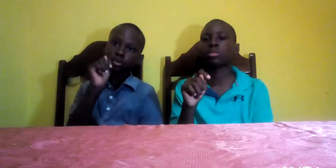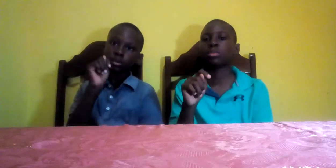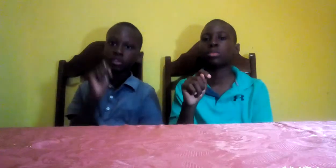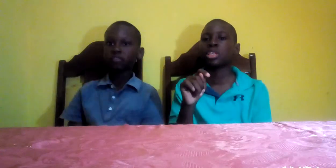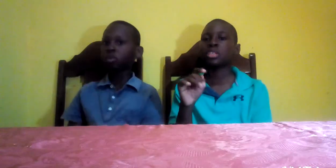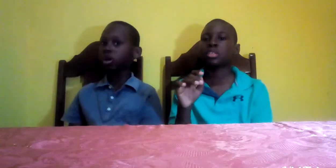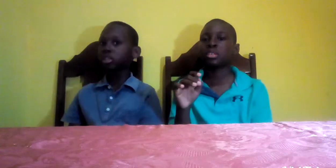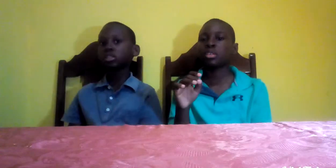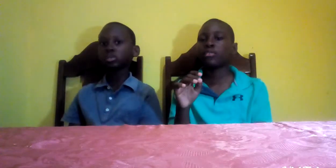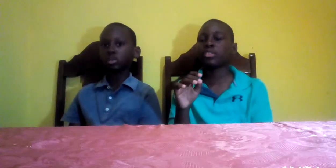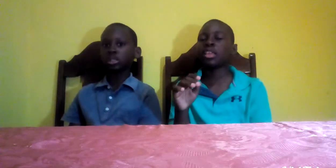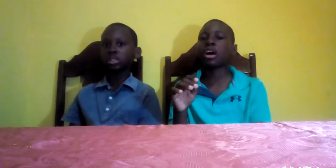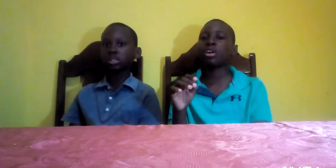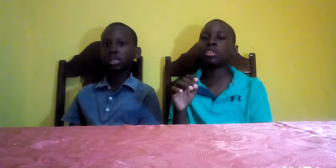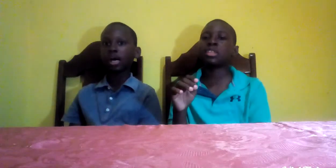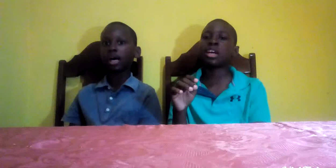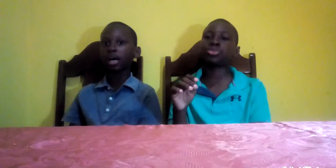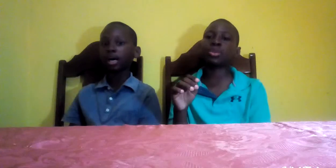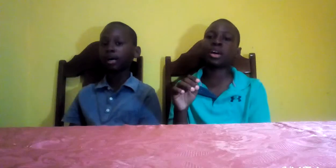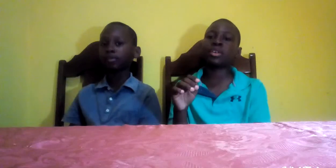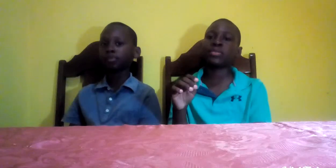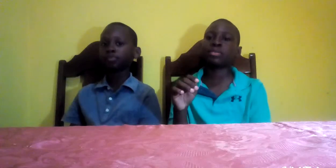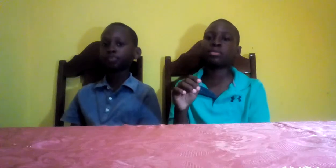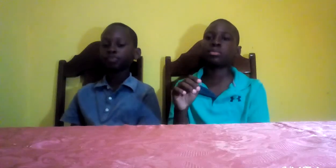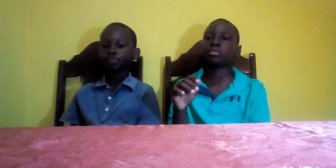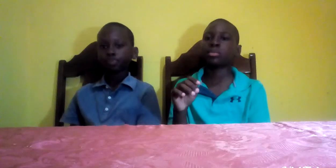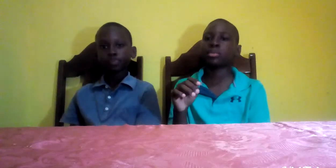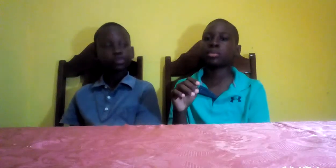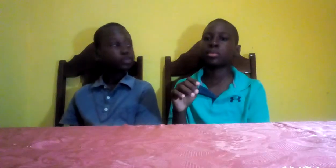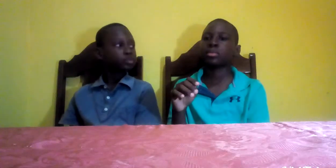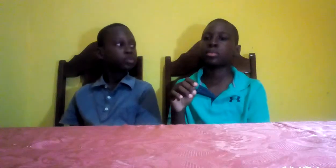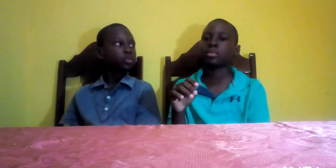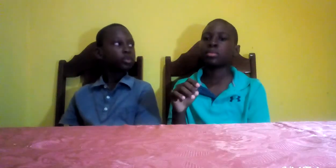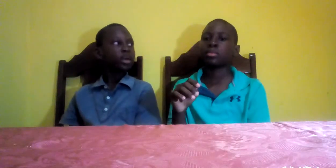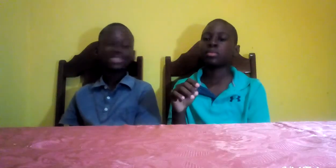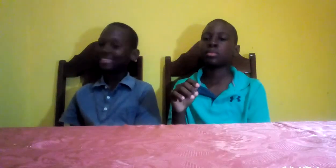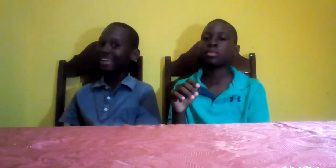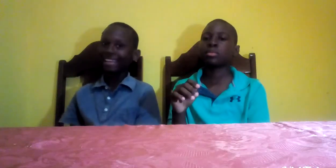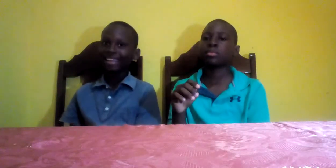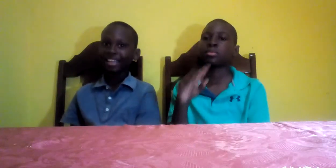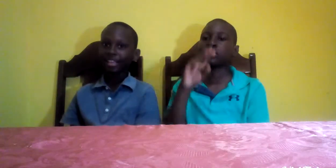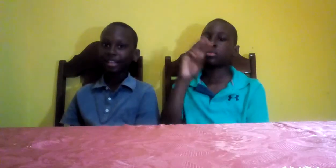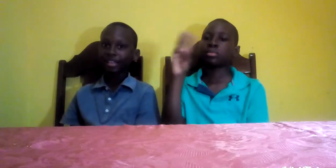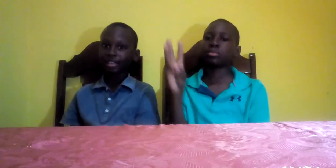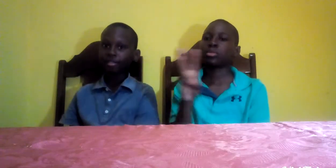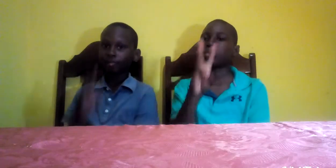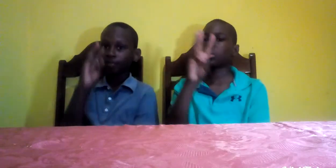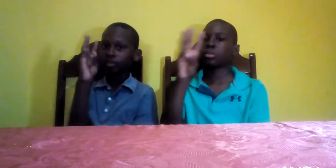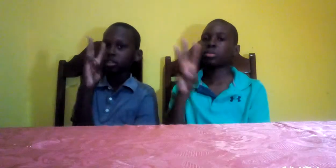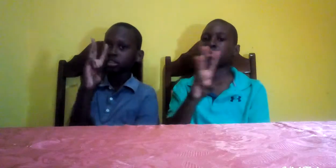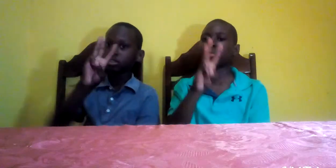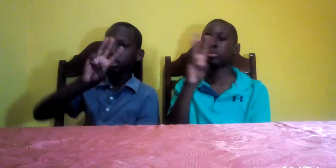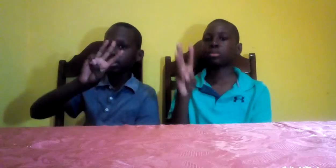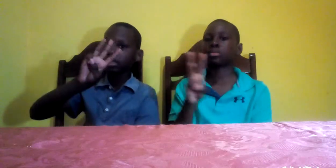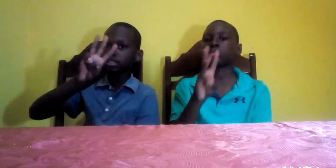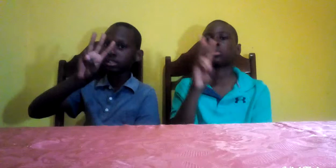Next, we have Wednesday. Like this.